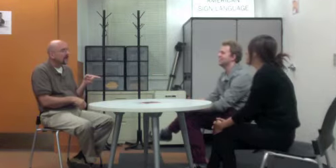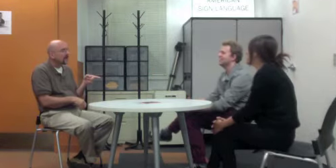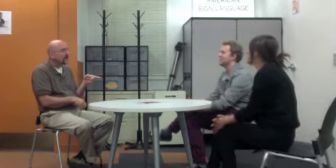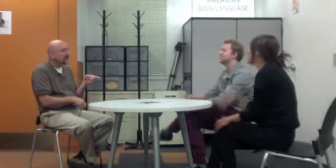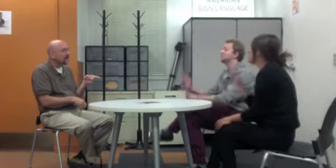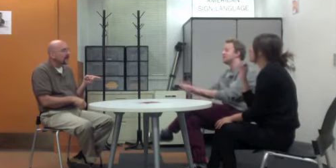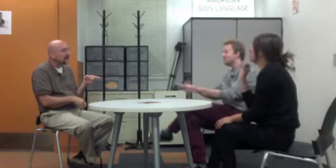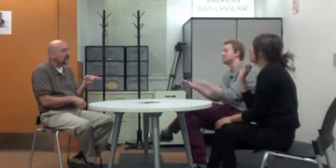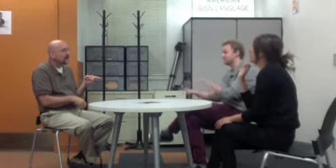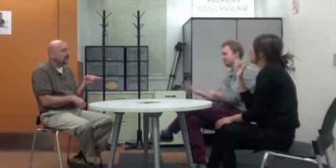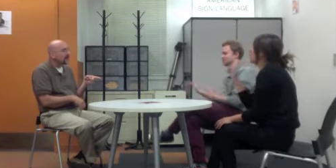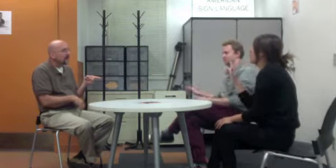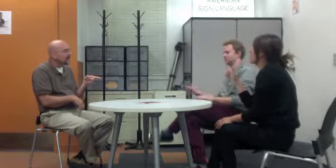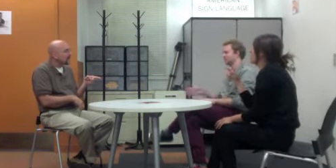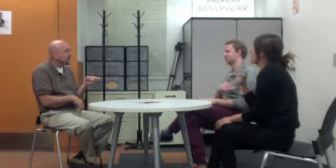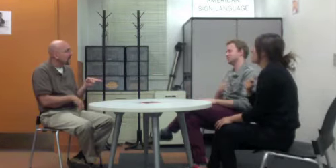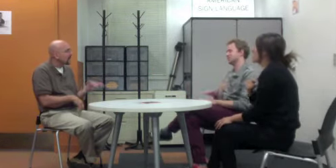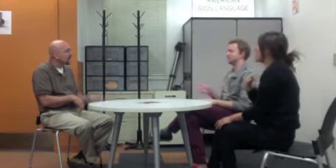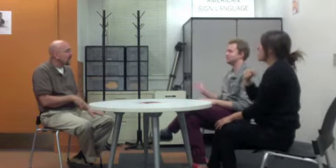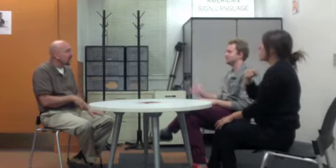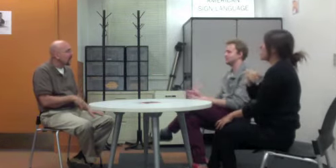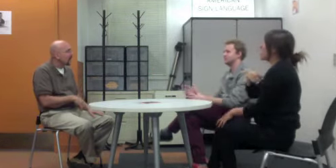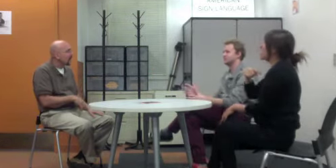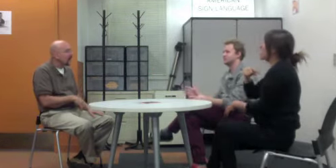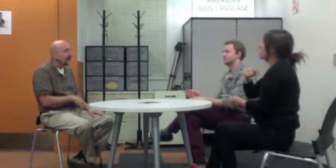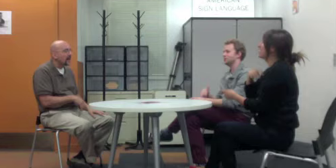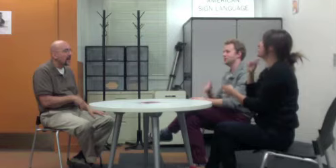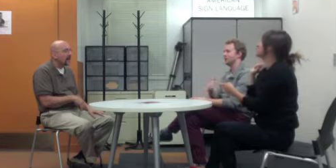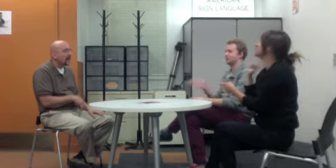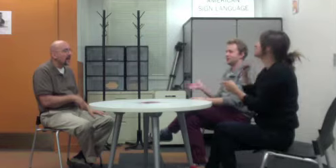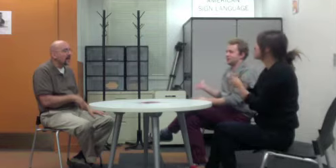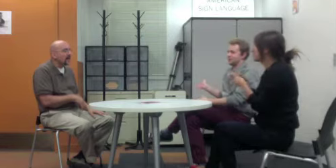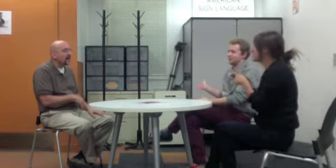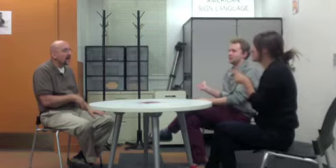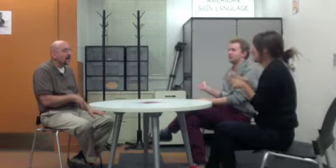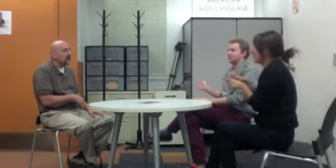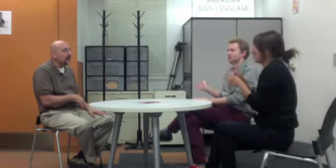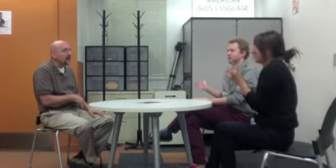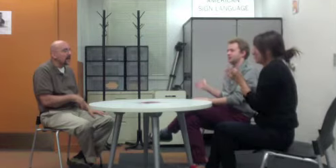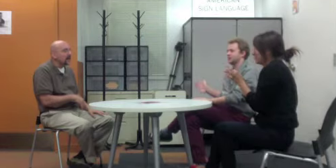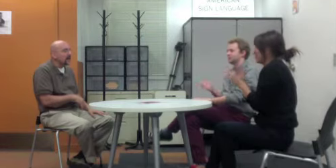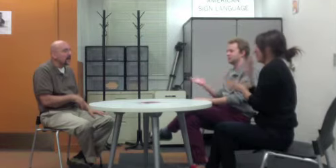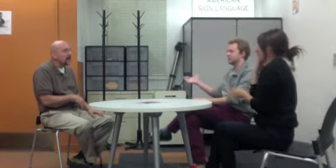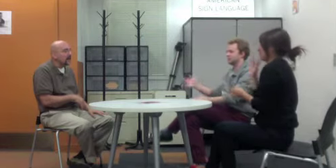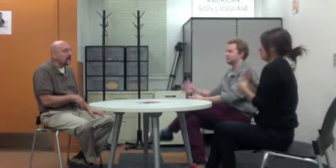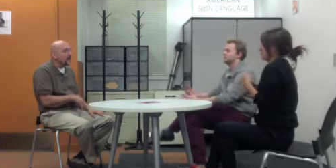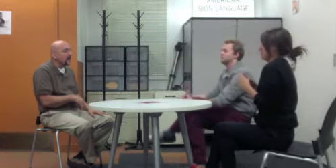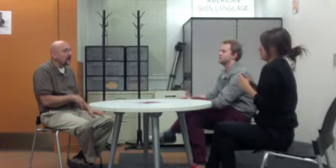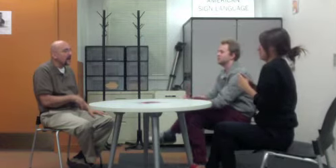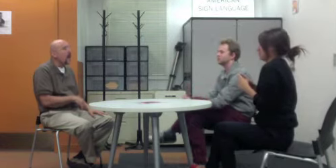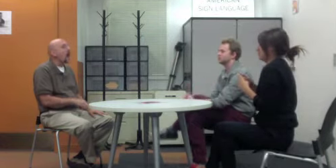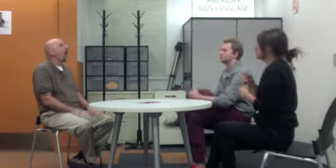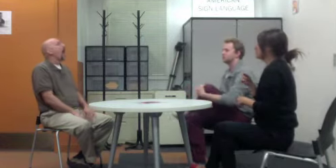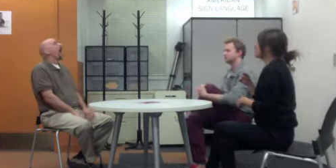I'm a Spanish language interpreter, not sign language. So, I don't know any sign language, but I'm studying a kind of Spanish language interpreter. Oh, okay, now I